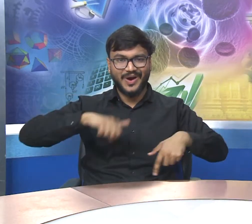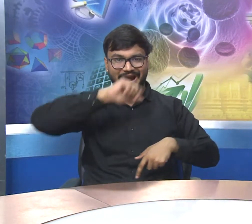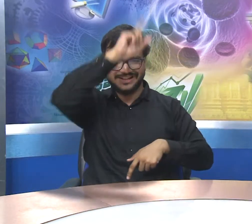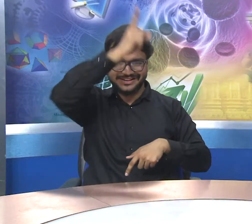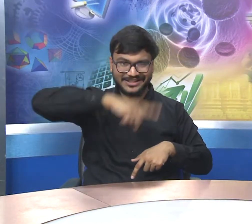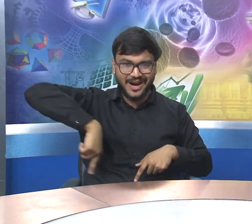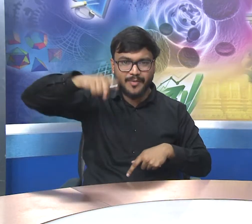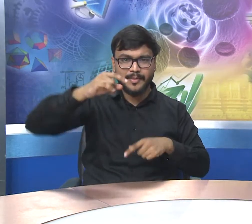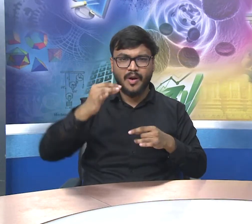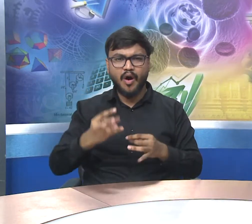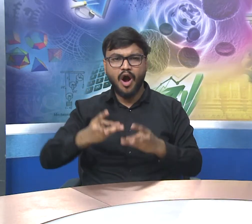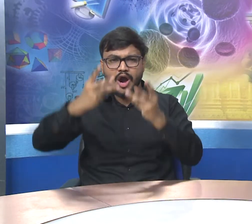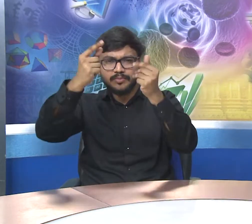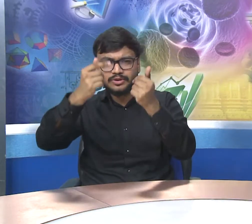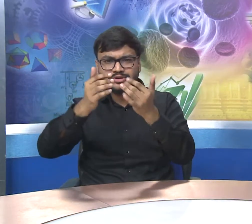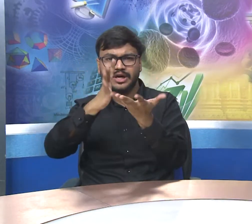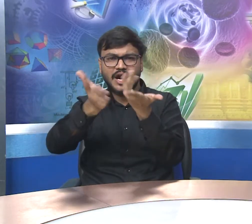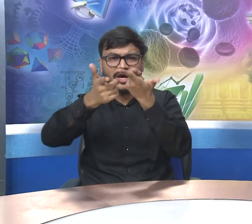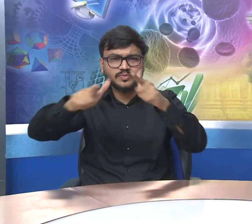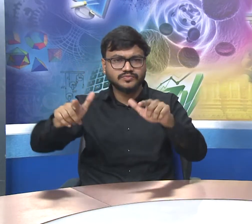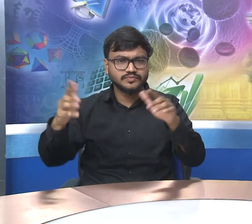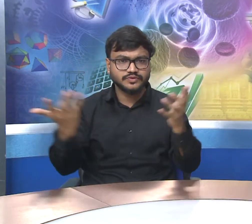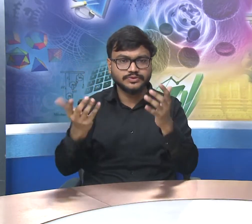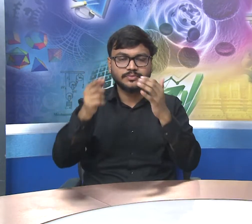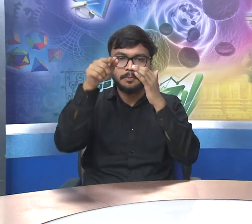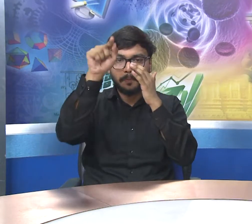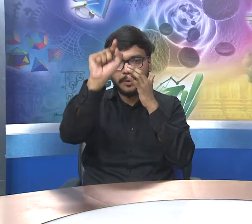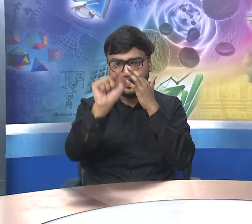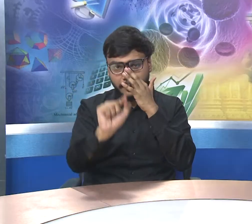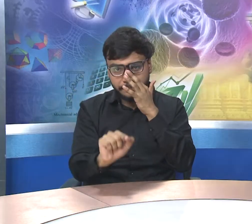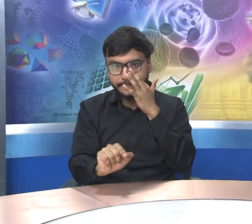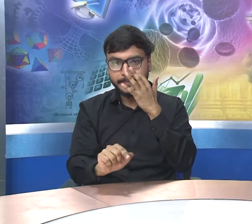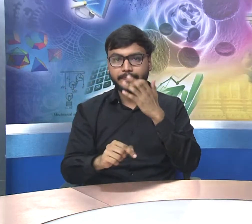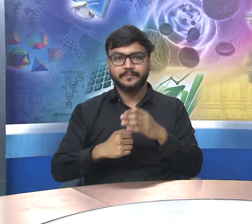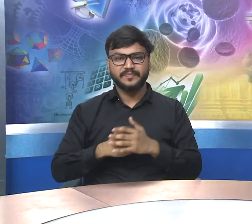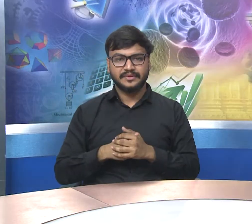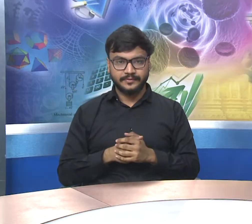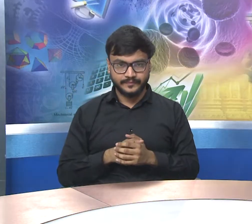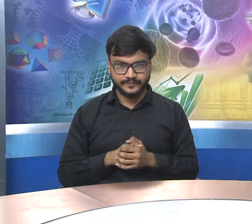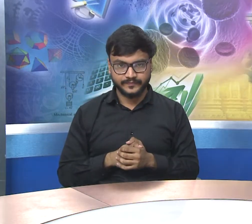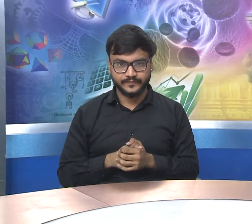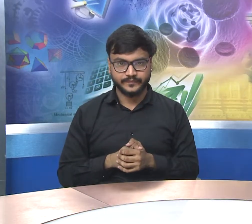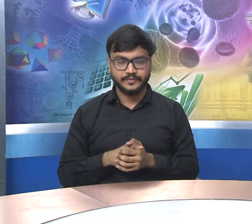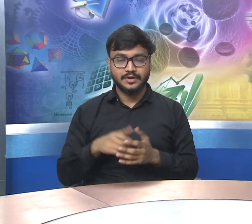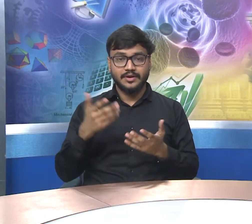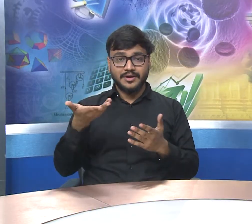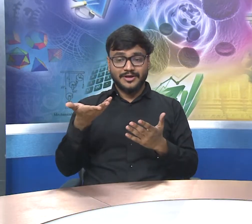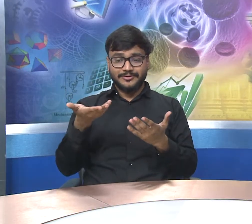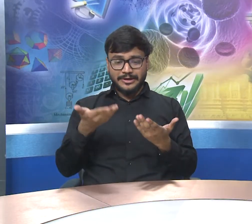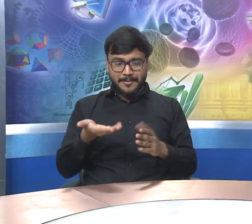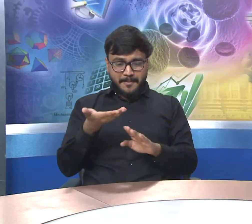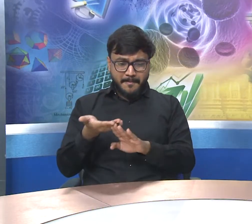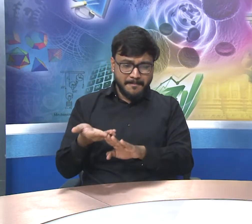But in India, sign language users are increasing day by day. And why is it